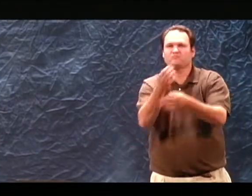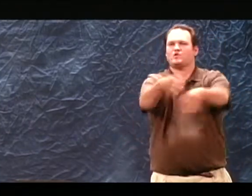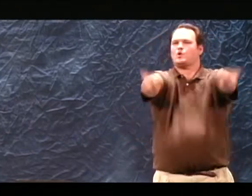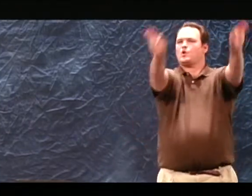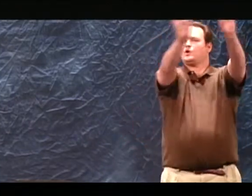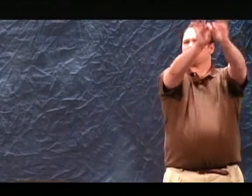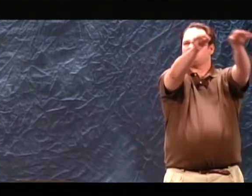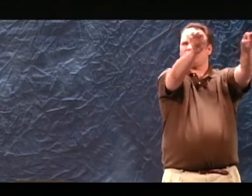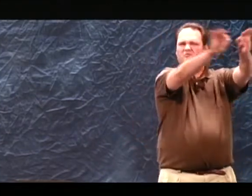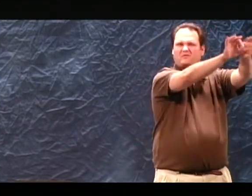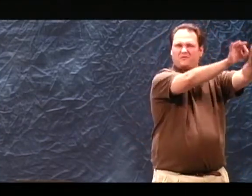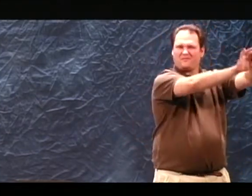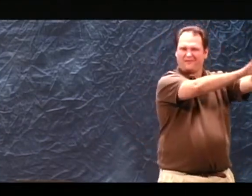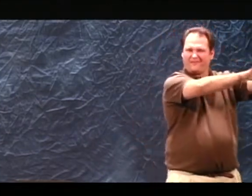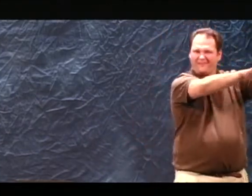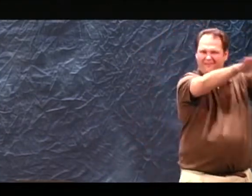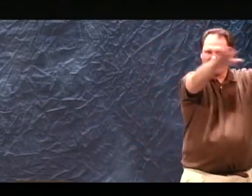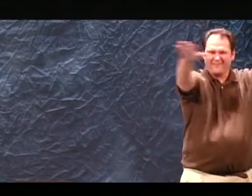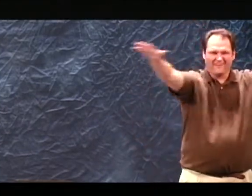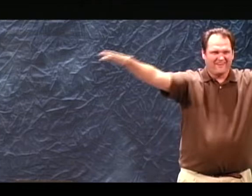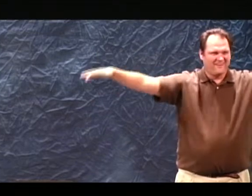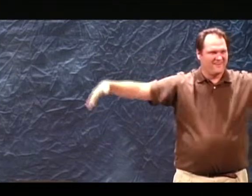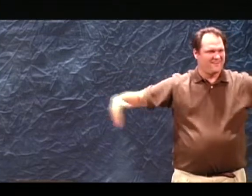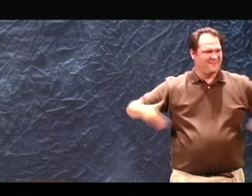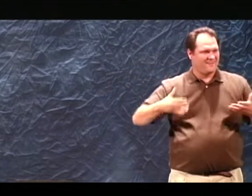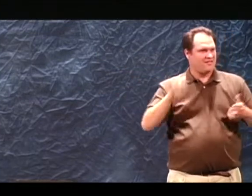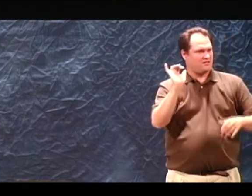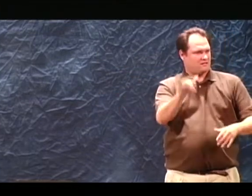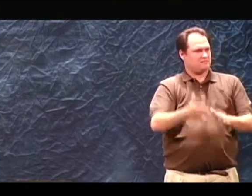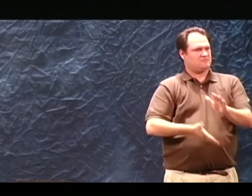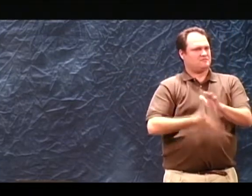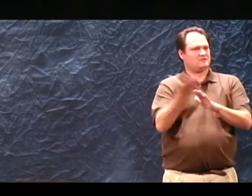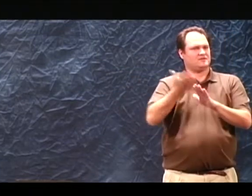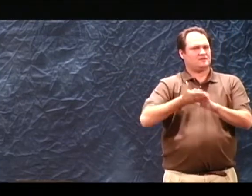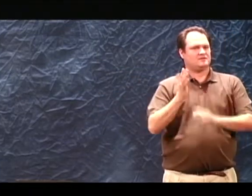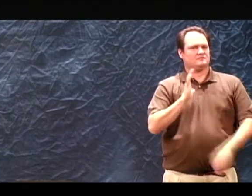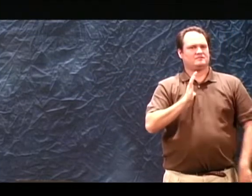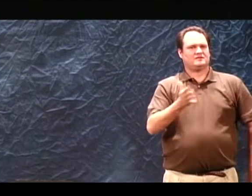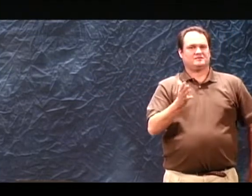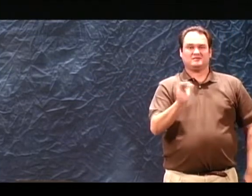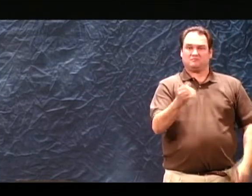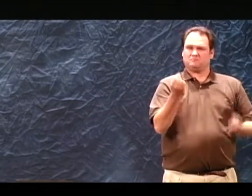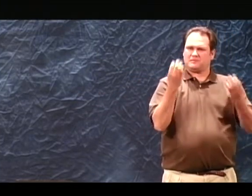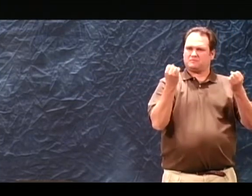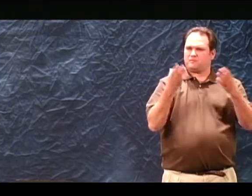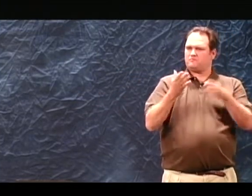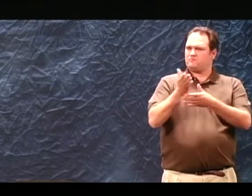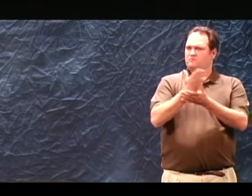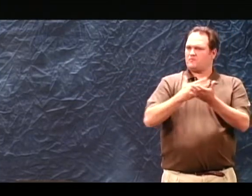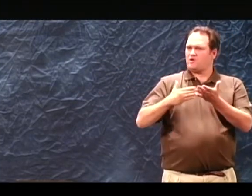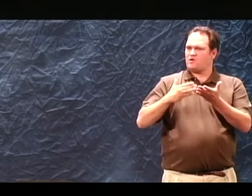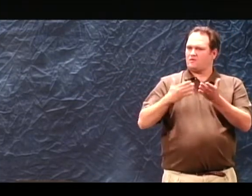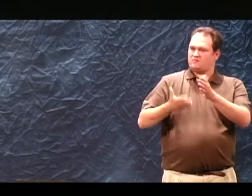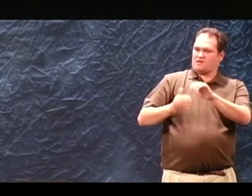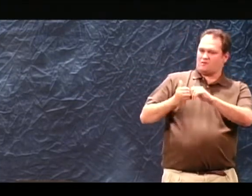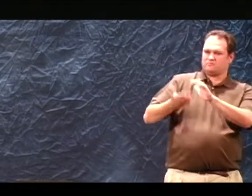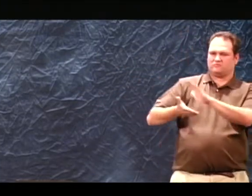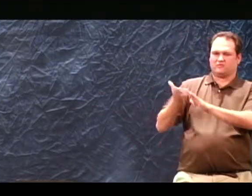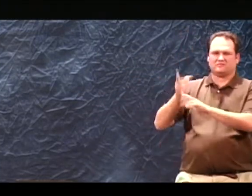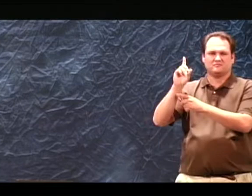whoever they want to we have people taking care of the babies over in the nursery all of the